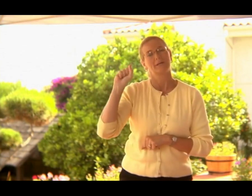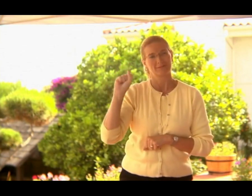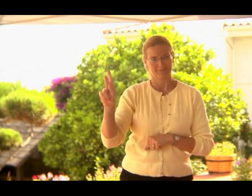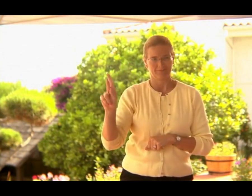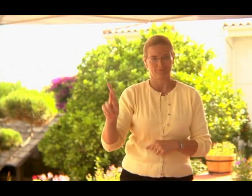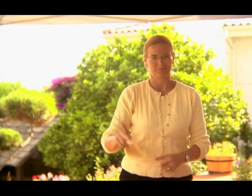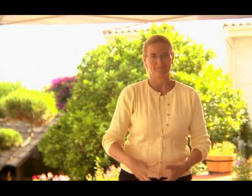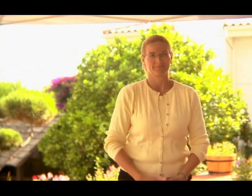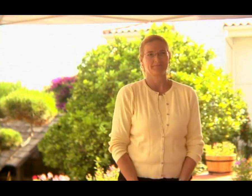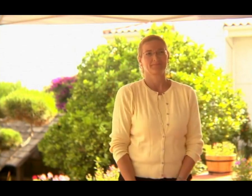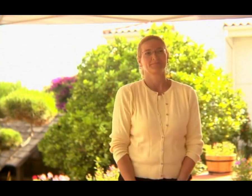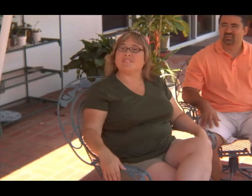risk.